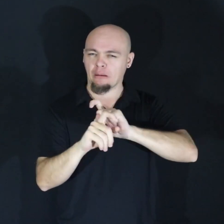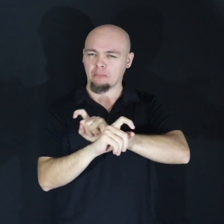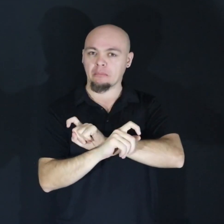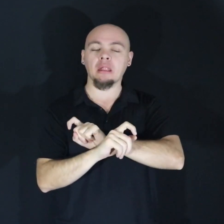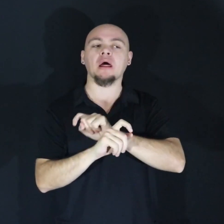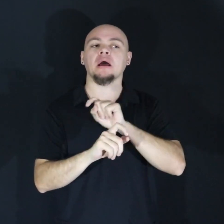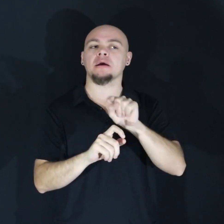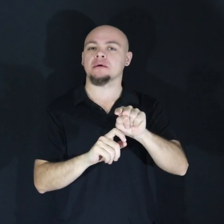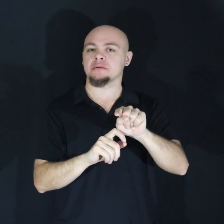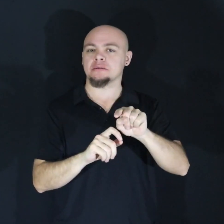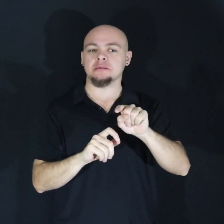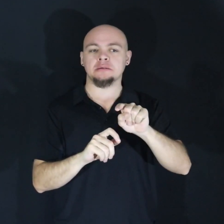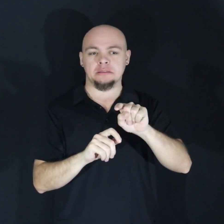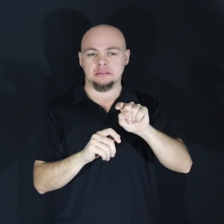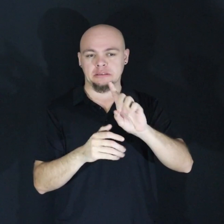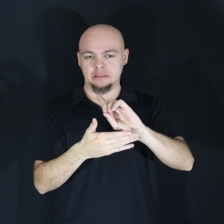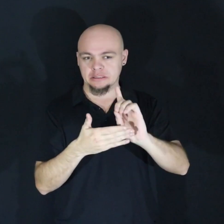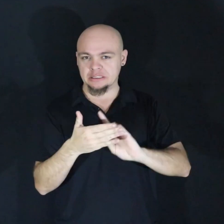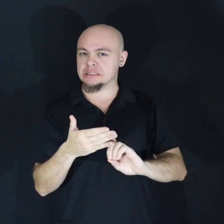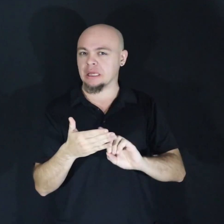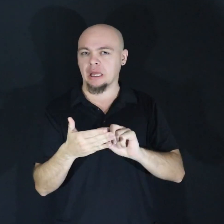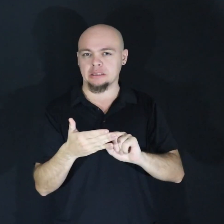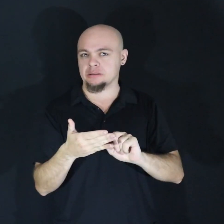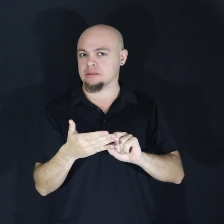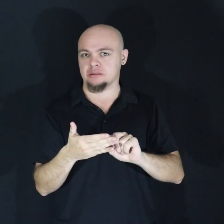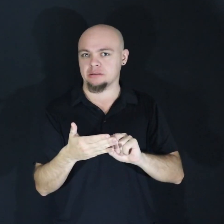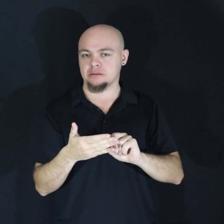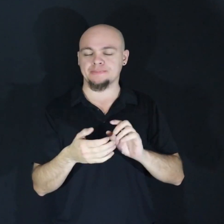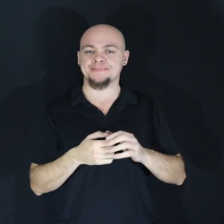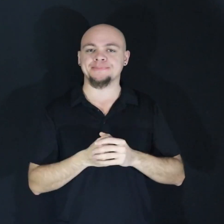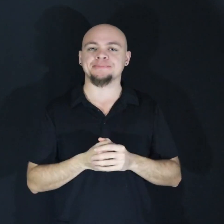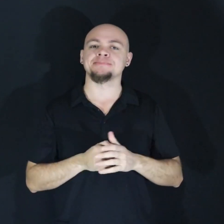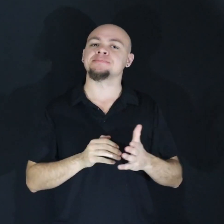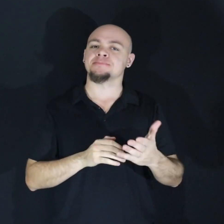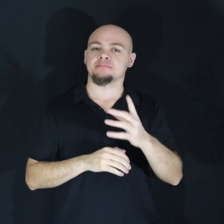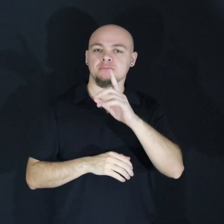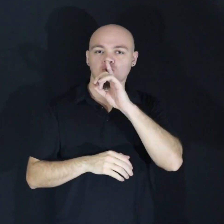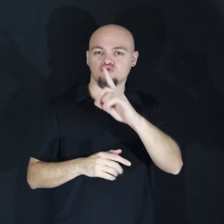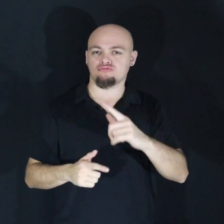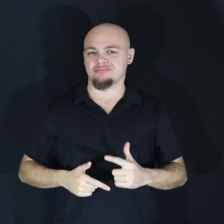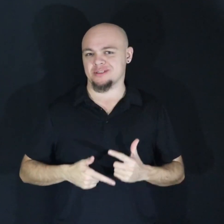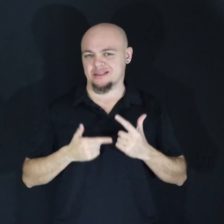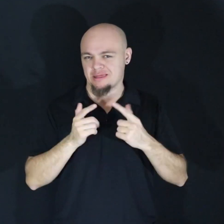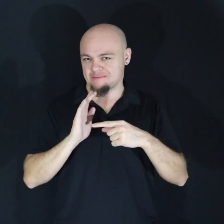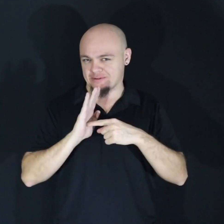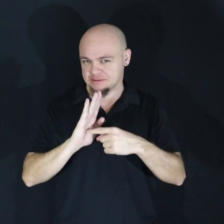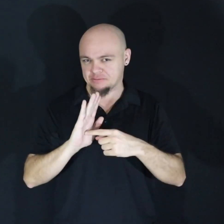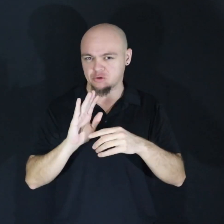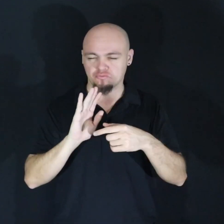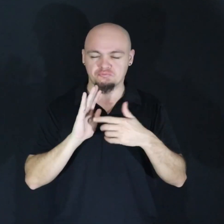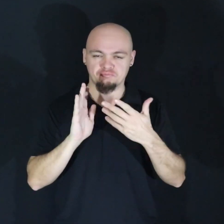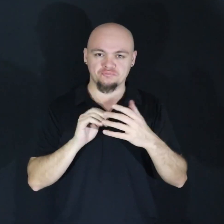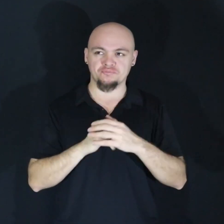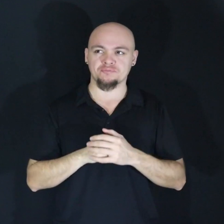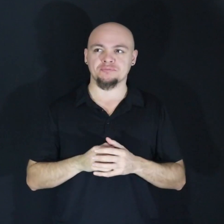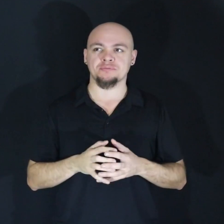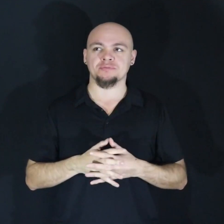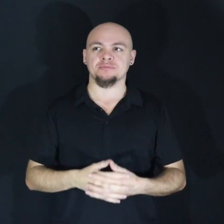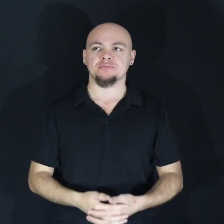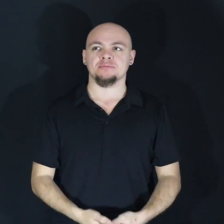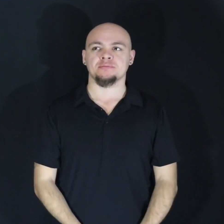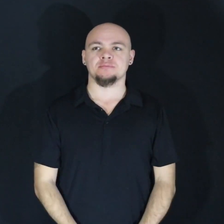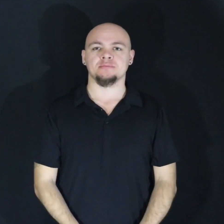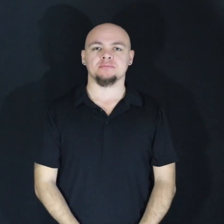behind designing a space. Let me give you a real-life example of something like this.